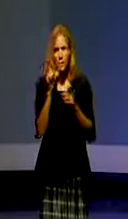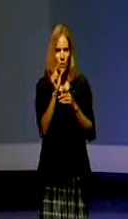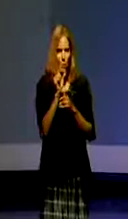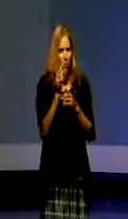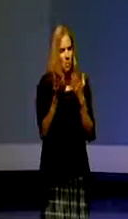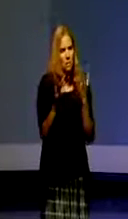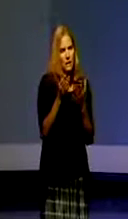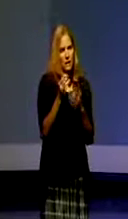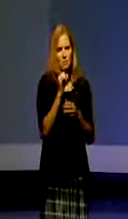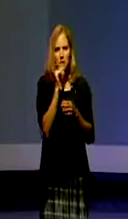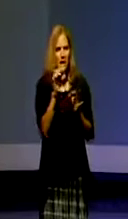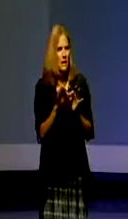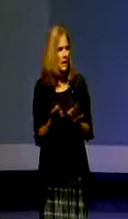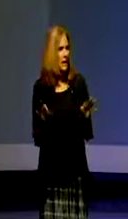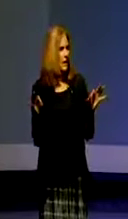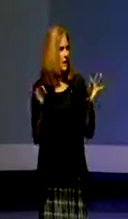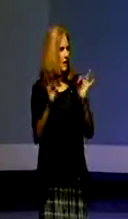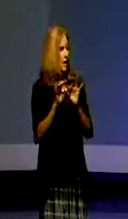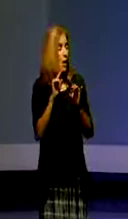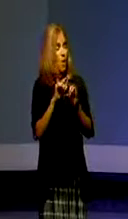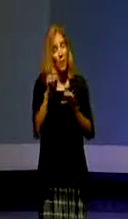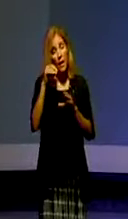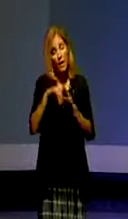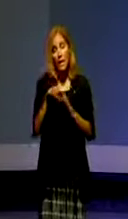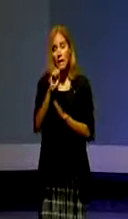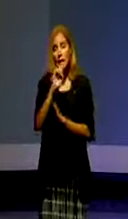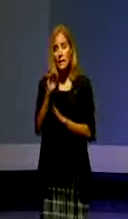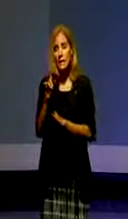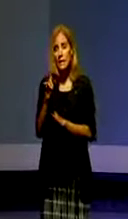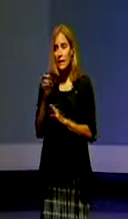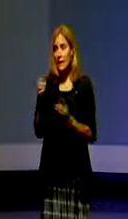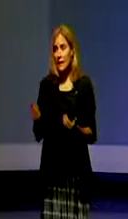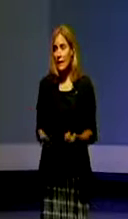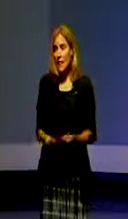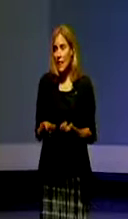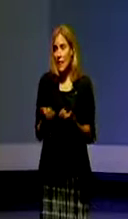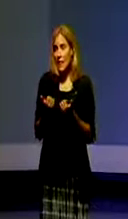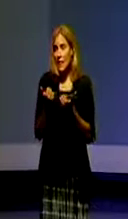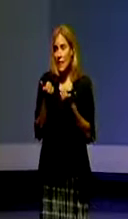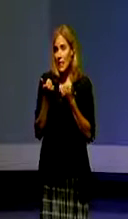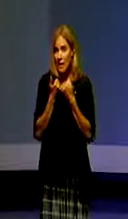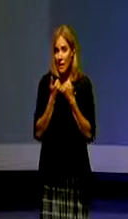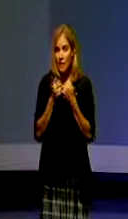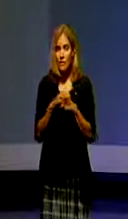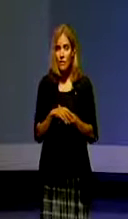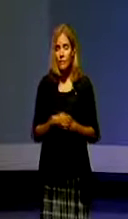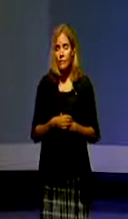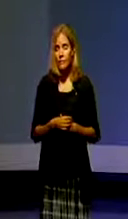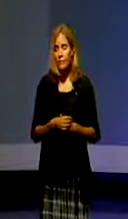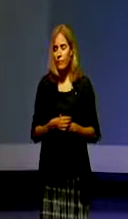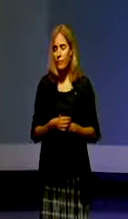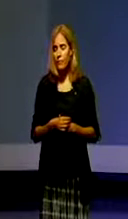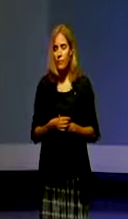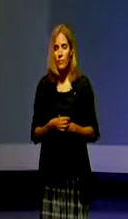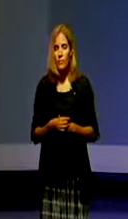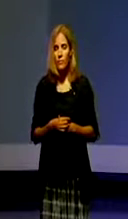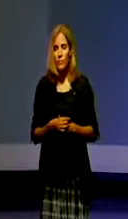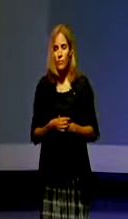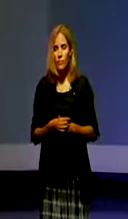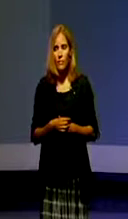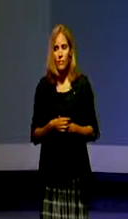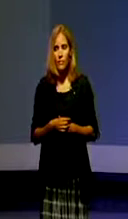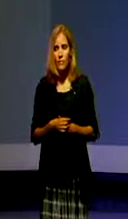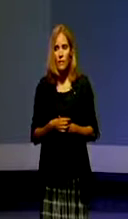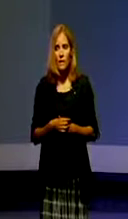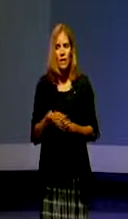might seem insignificant, but in that seed is life. We need to be reminded, and this ought